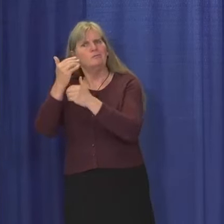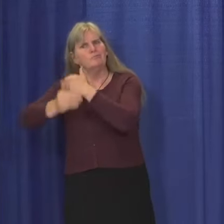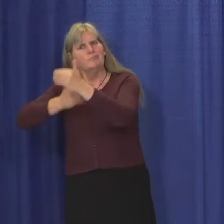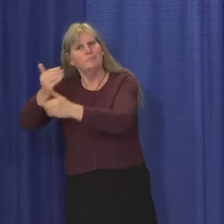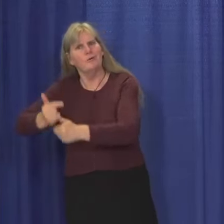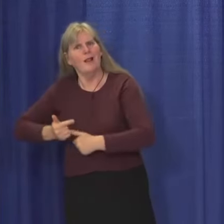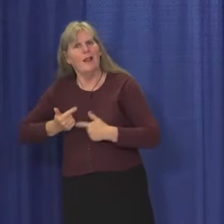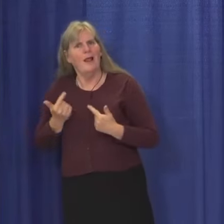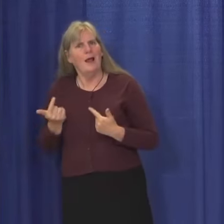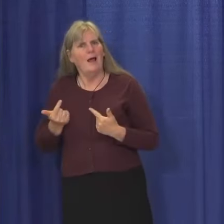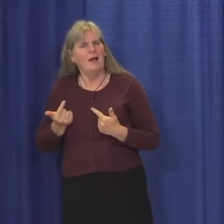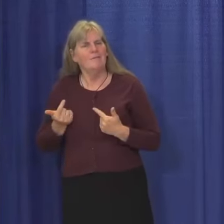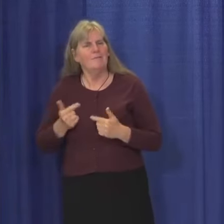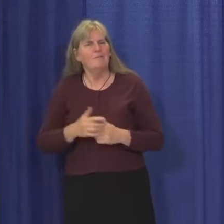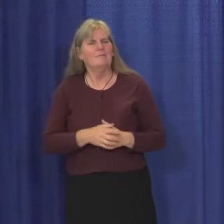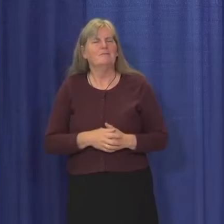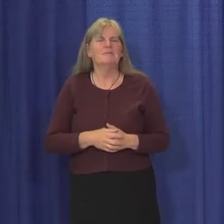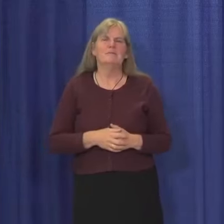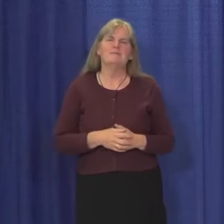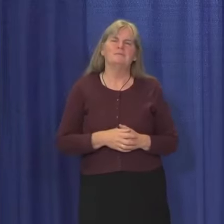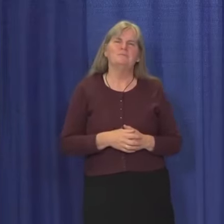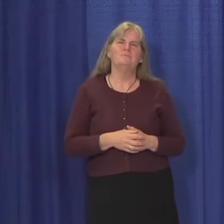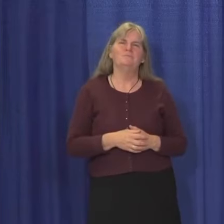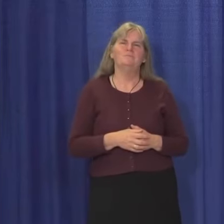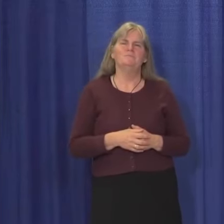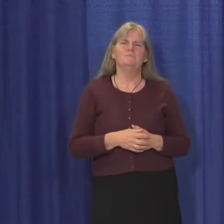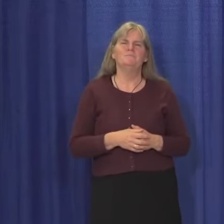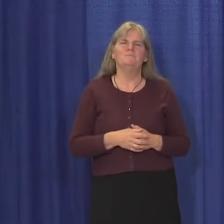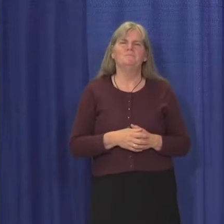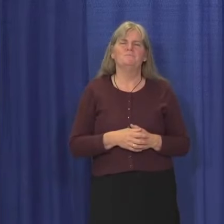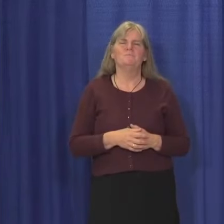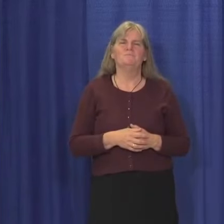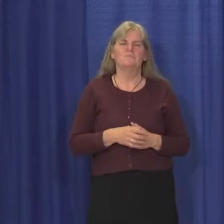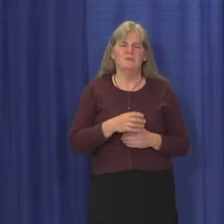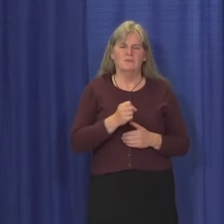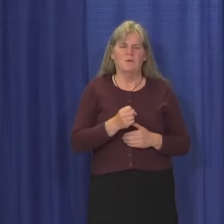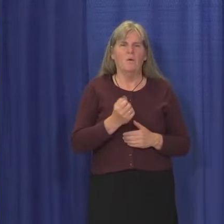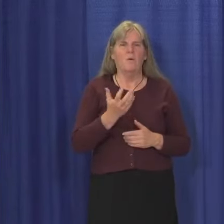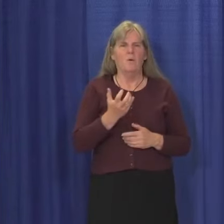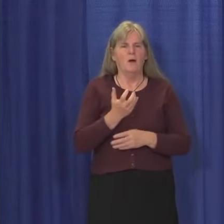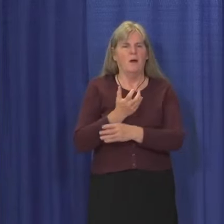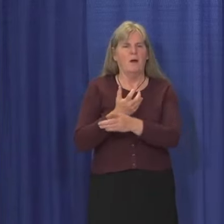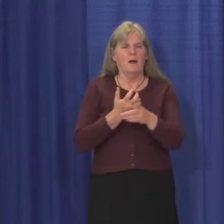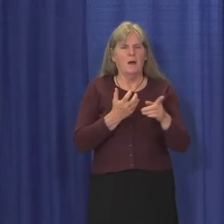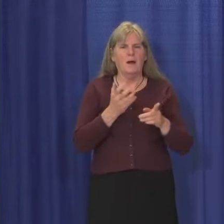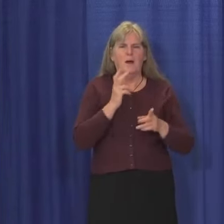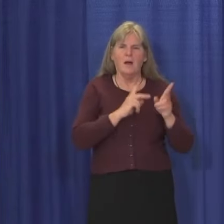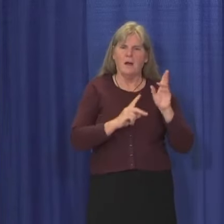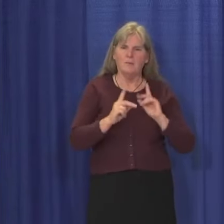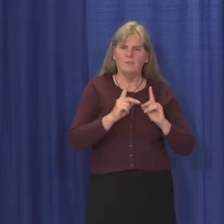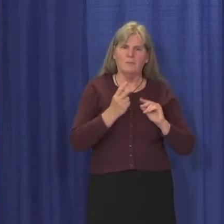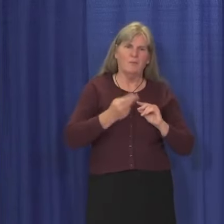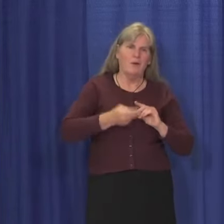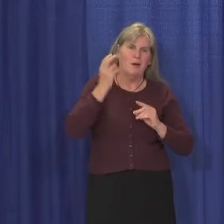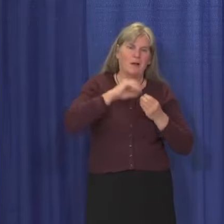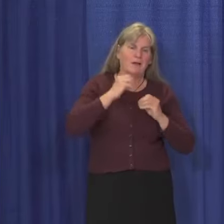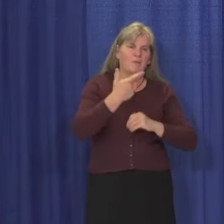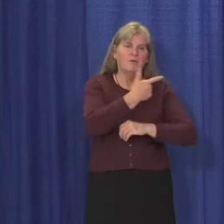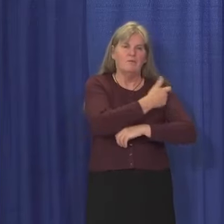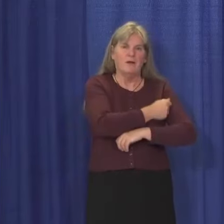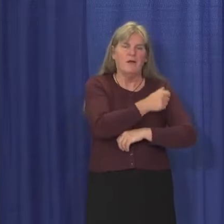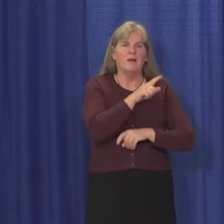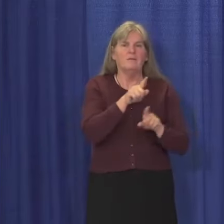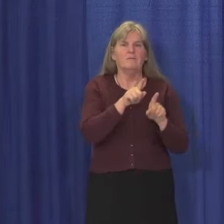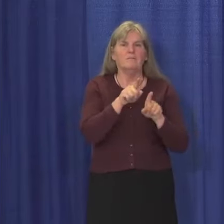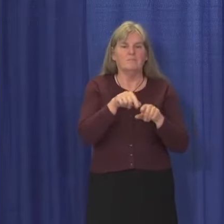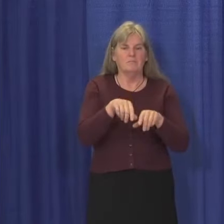responsibility, as the Premier was talking about, and a push to get people, as many as we can, vaccinated.